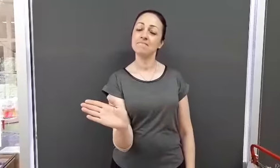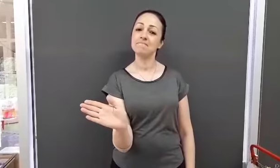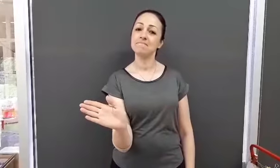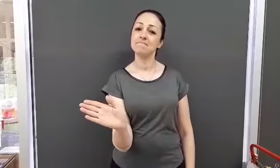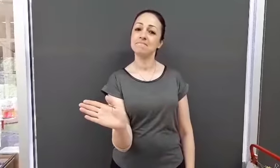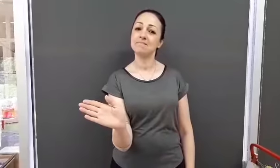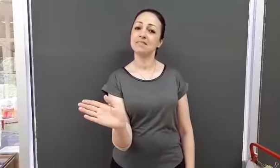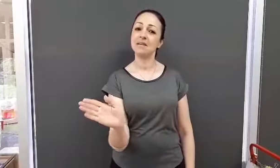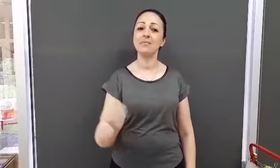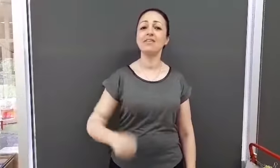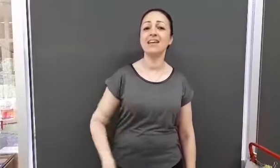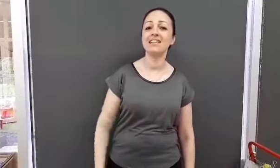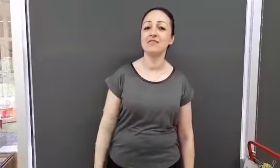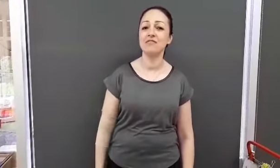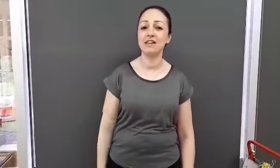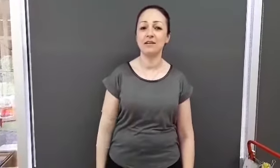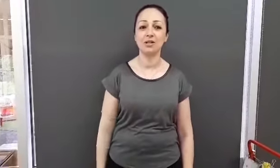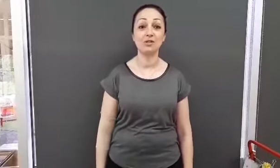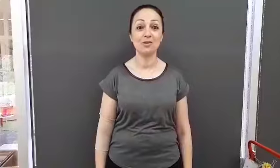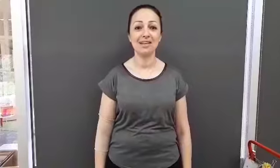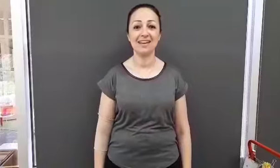Mmm, something that has a fin. I'm gonna do it again.